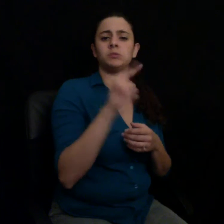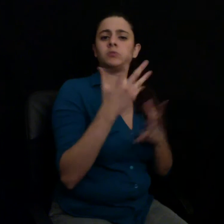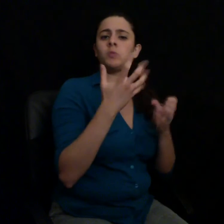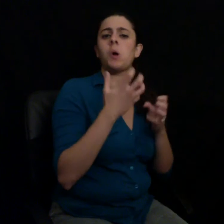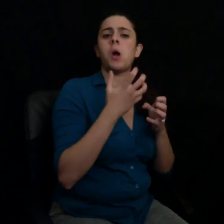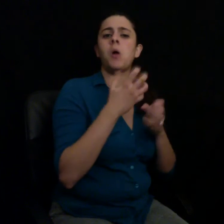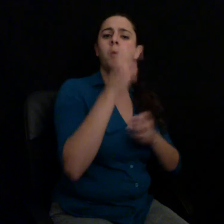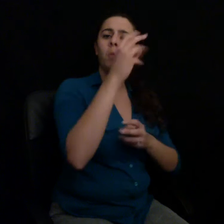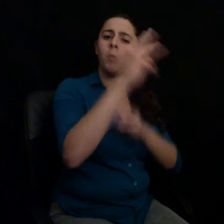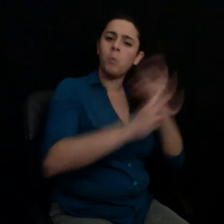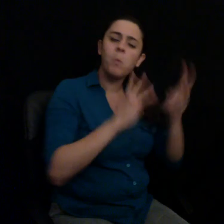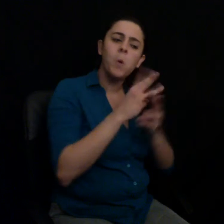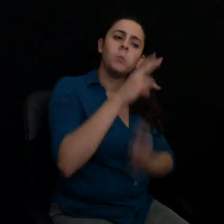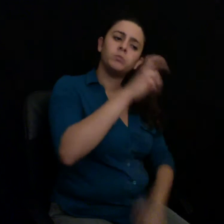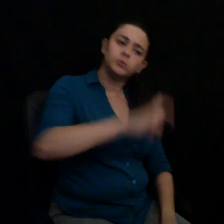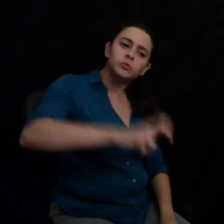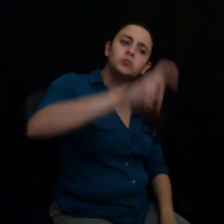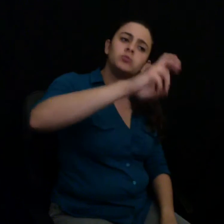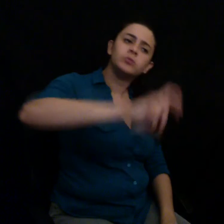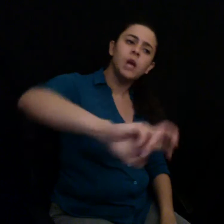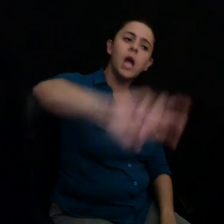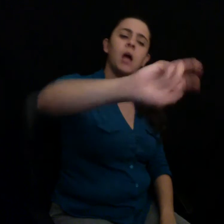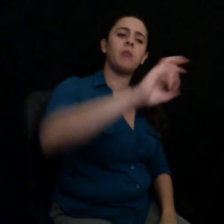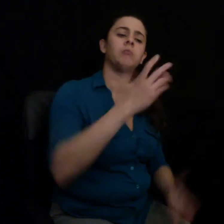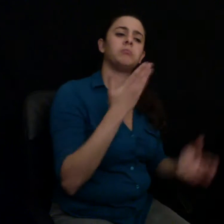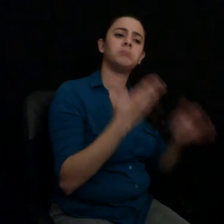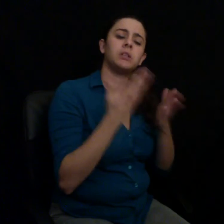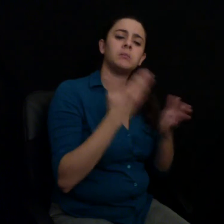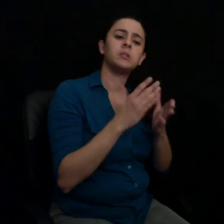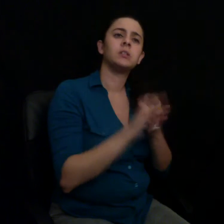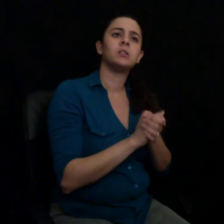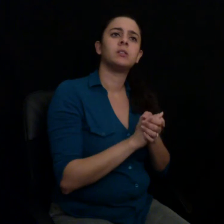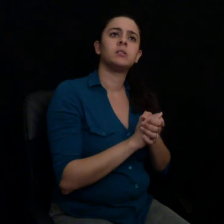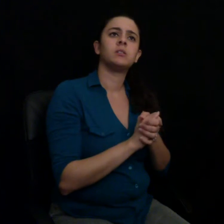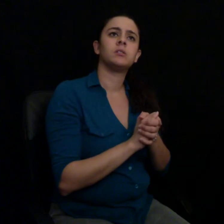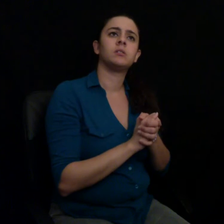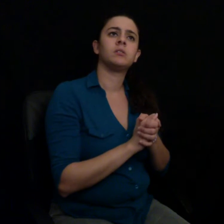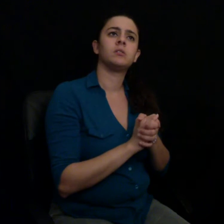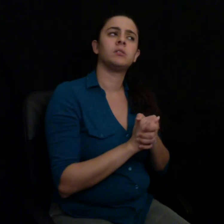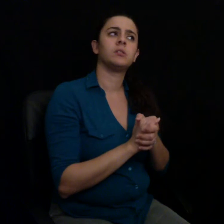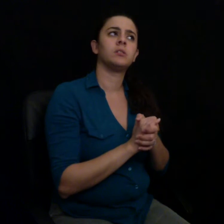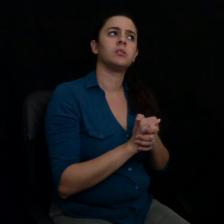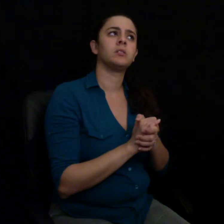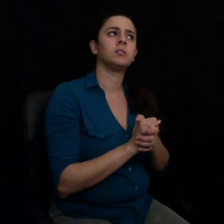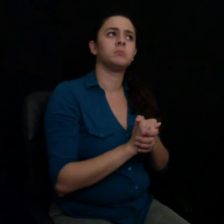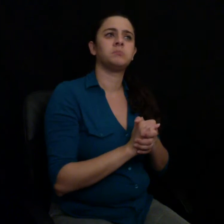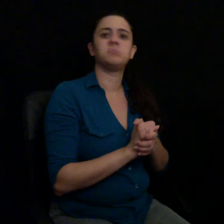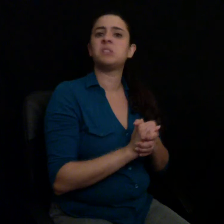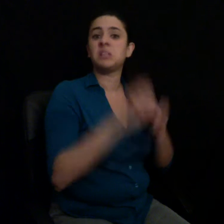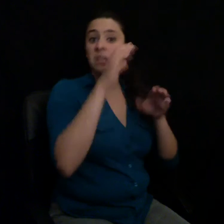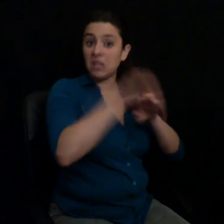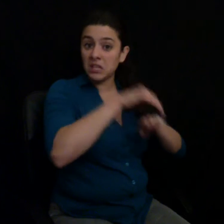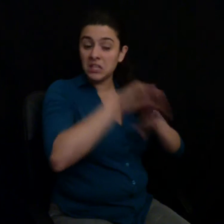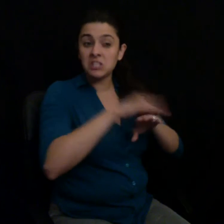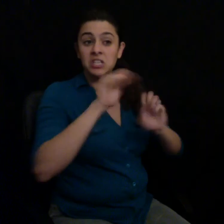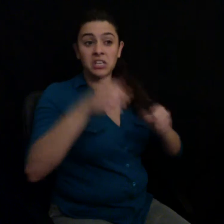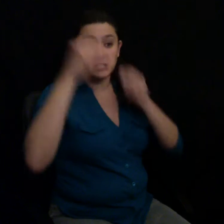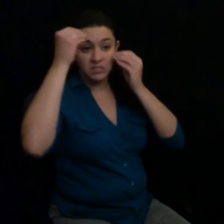kind of, make a career out of it, like teaching English overseas. After 11 years of traveling, I've earned